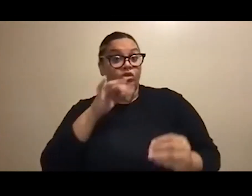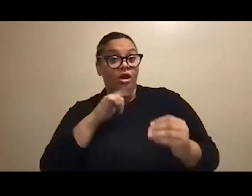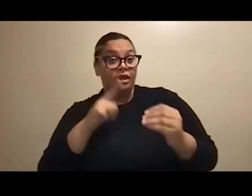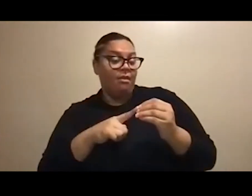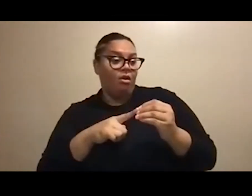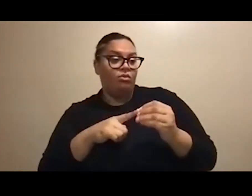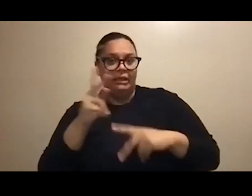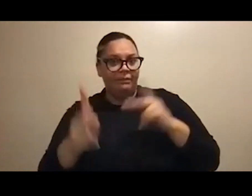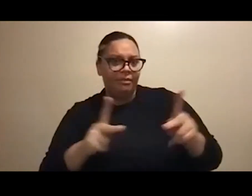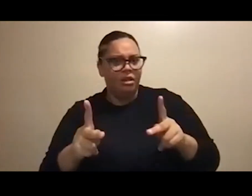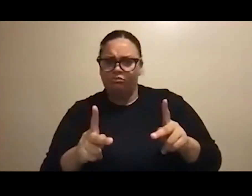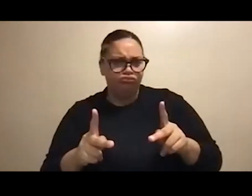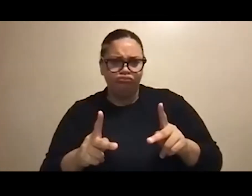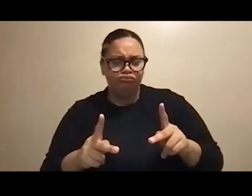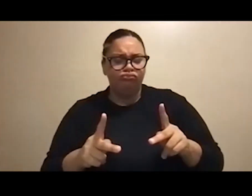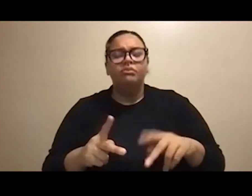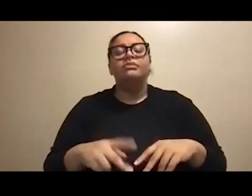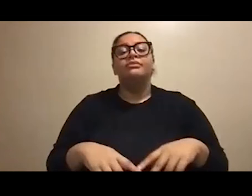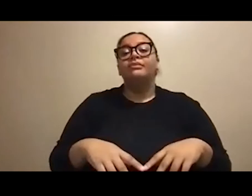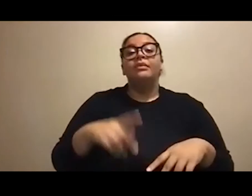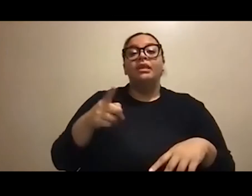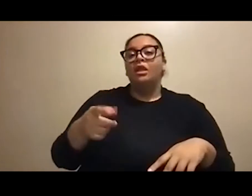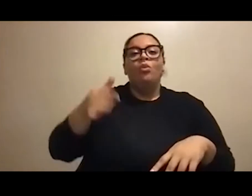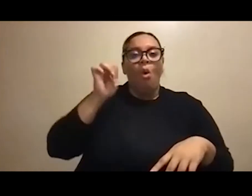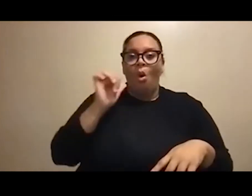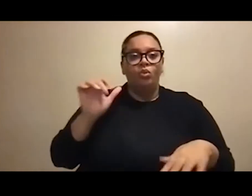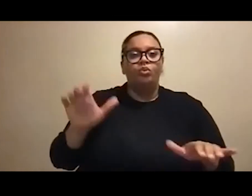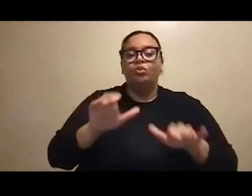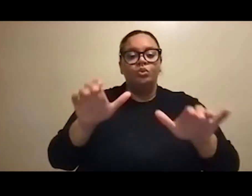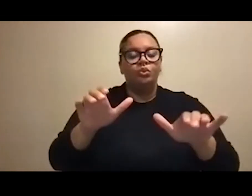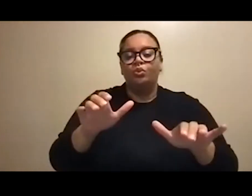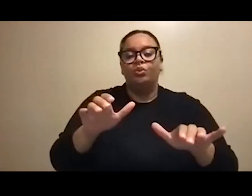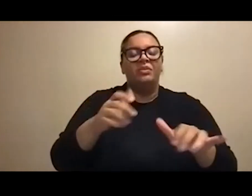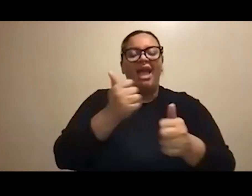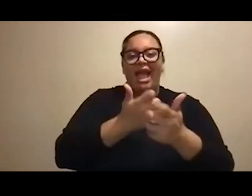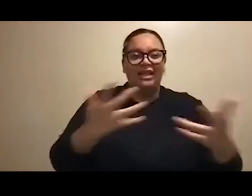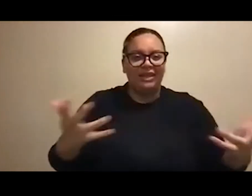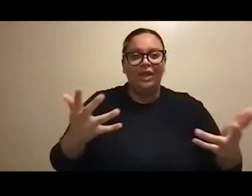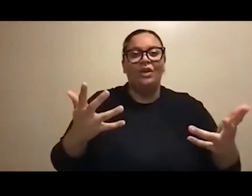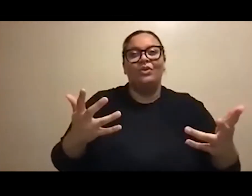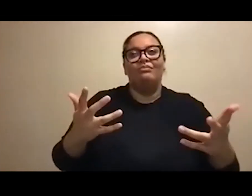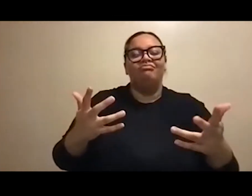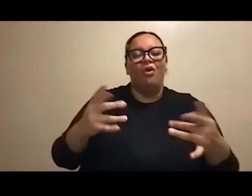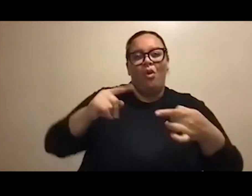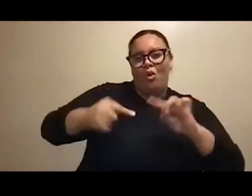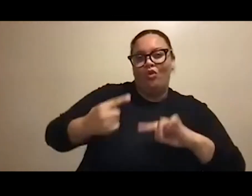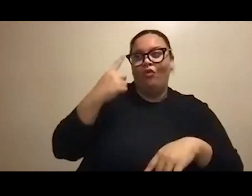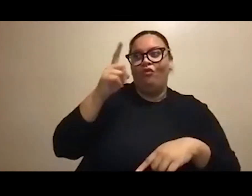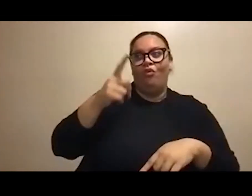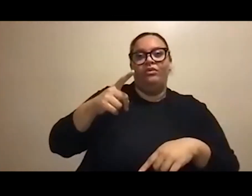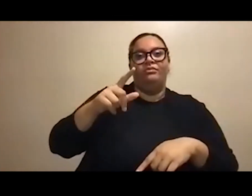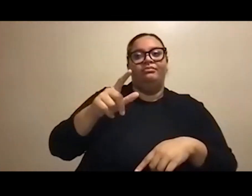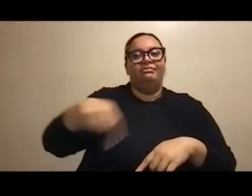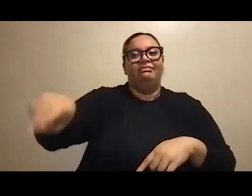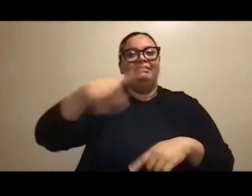gentry. The king will not go against or harm or otherwise punish his subjects except, and